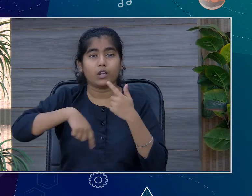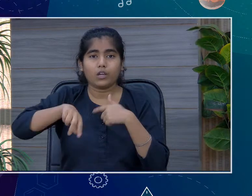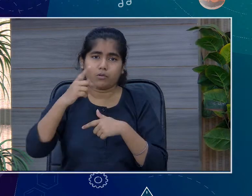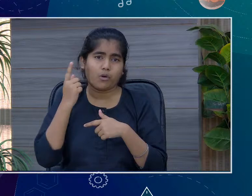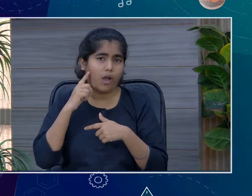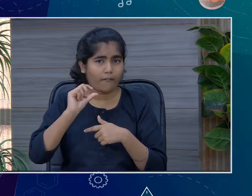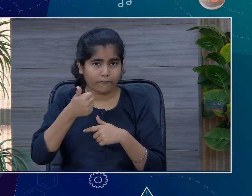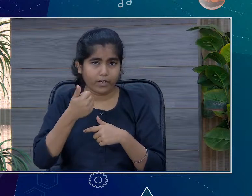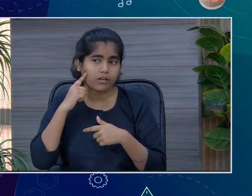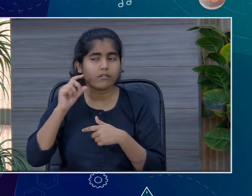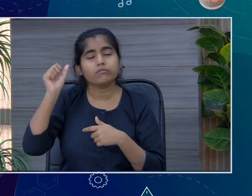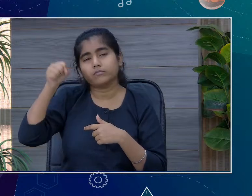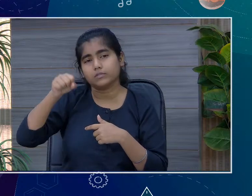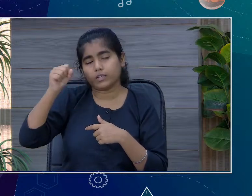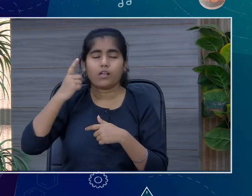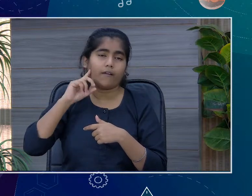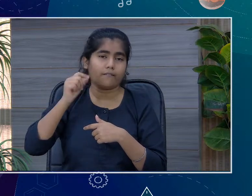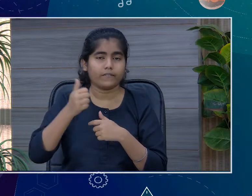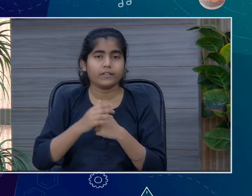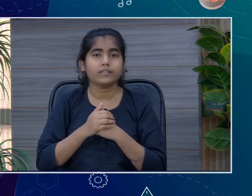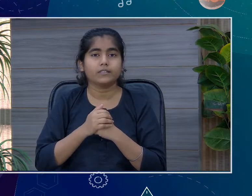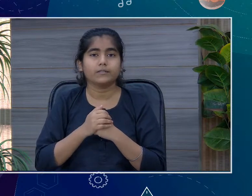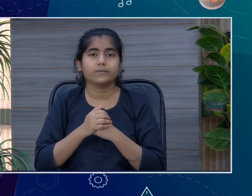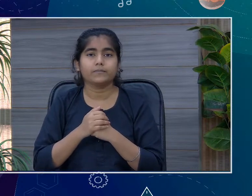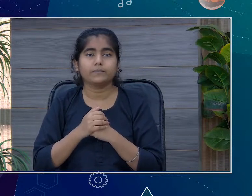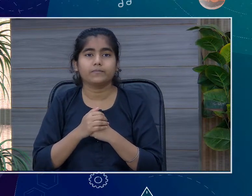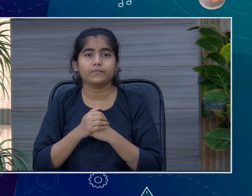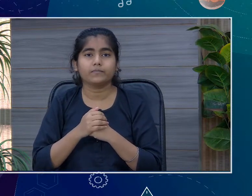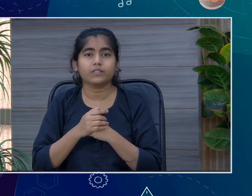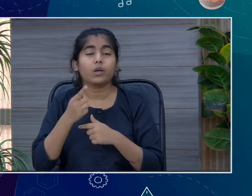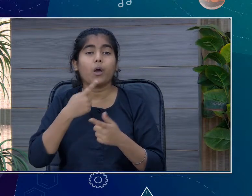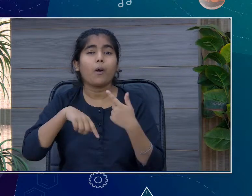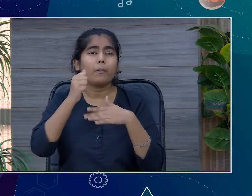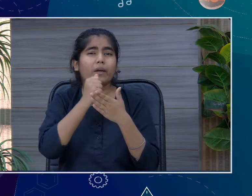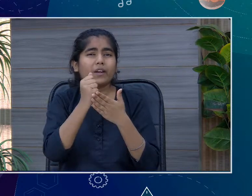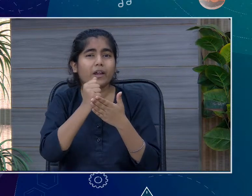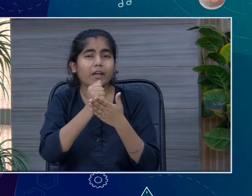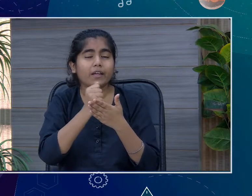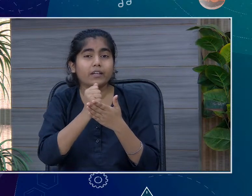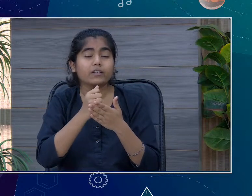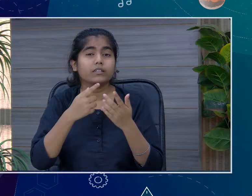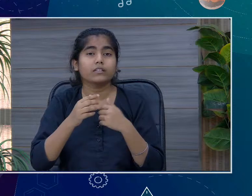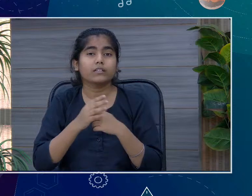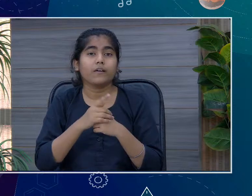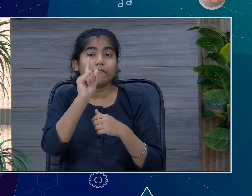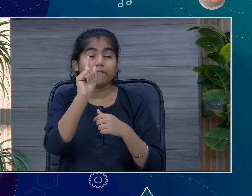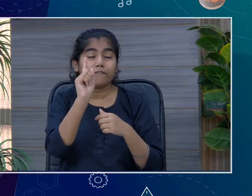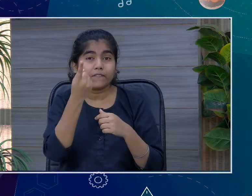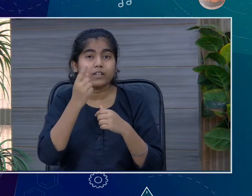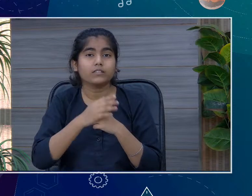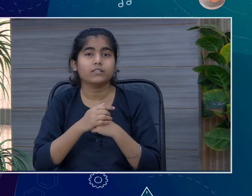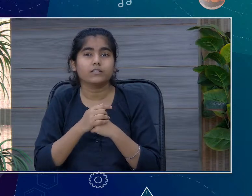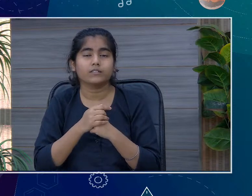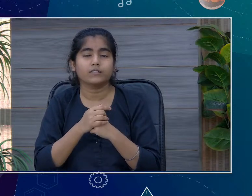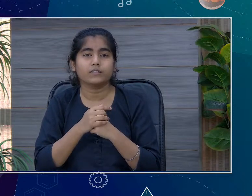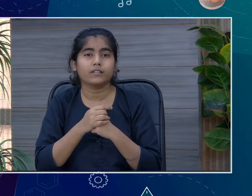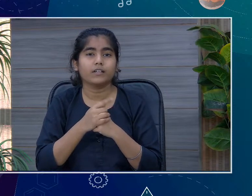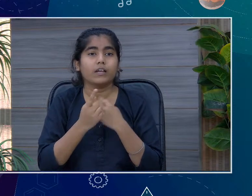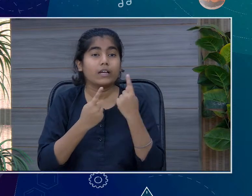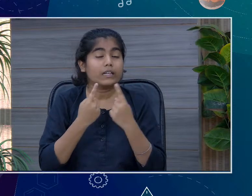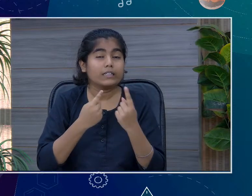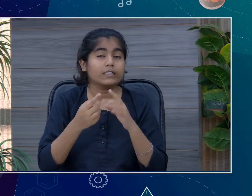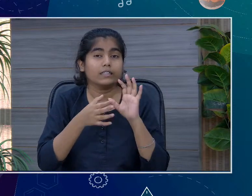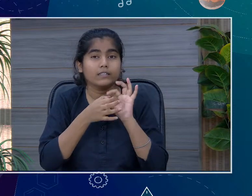me? Yeah, yes ma'am, go on please. So what I'm trying to say is that the first talk session, I